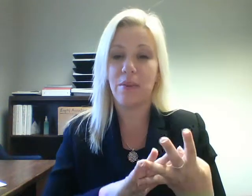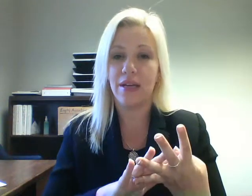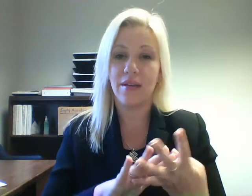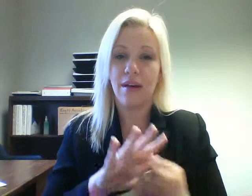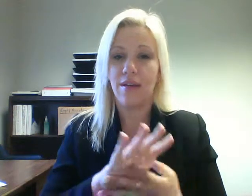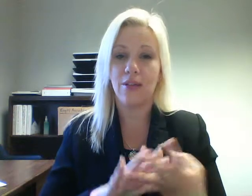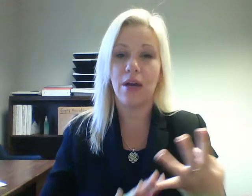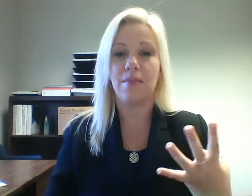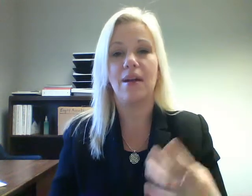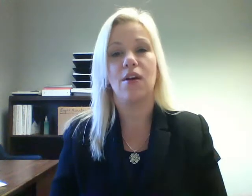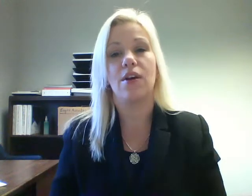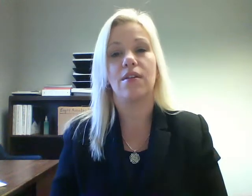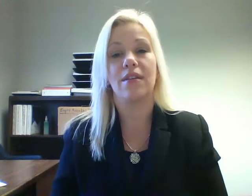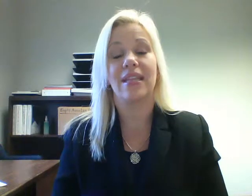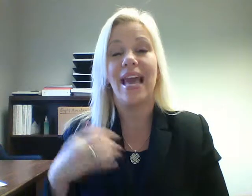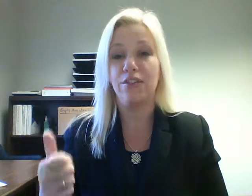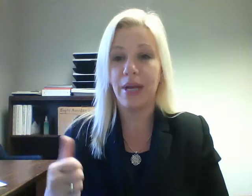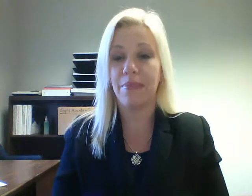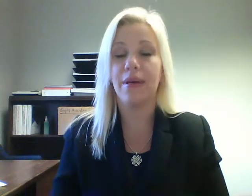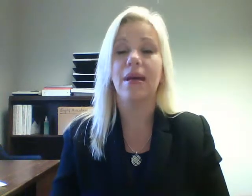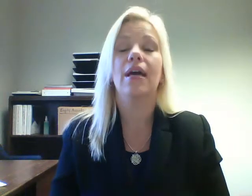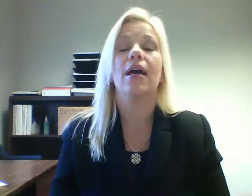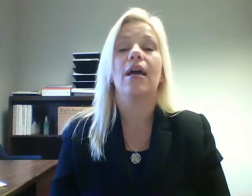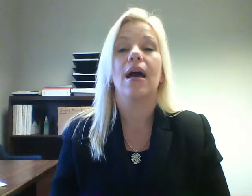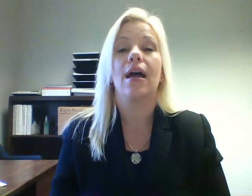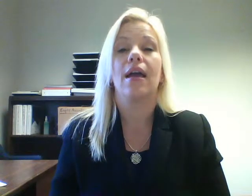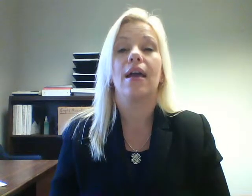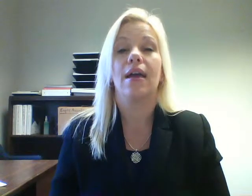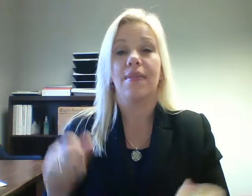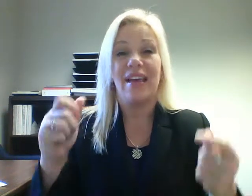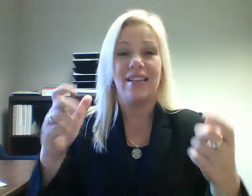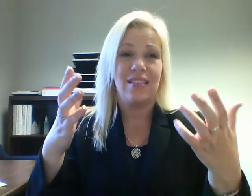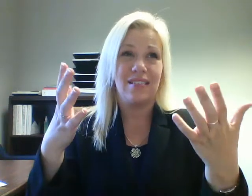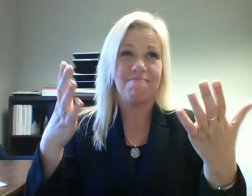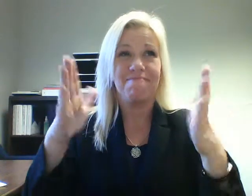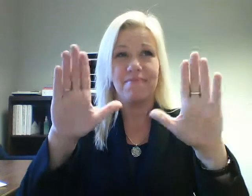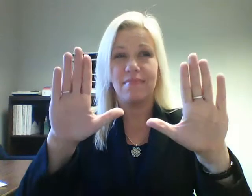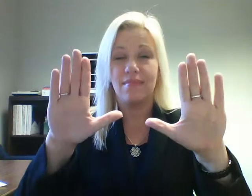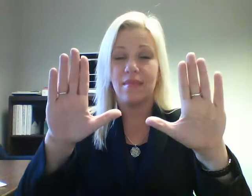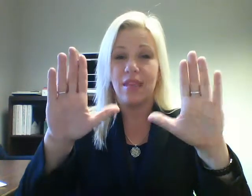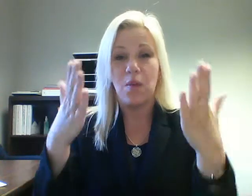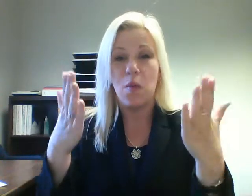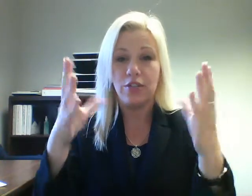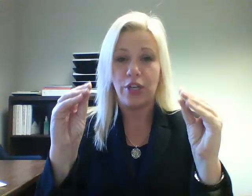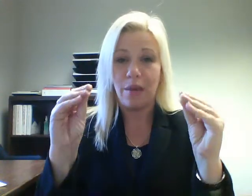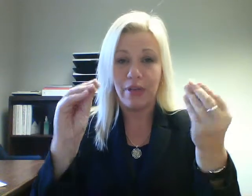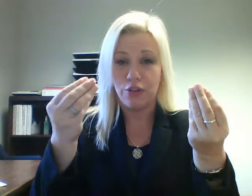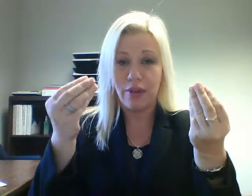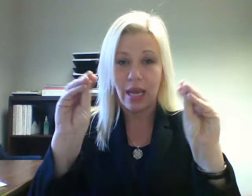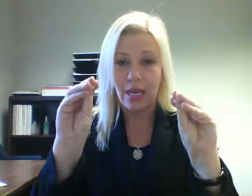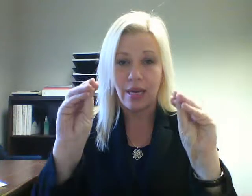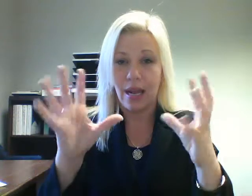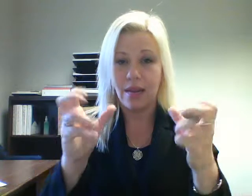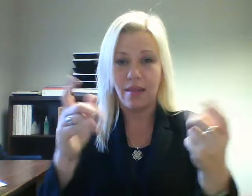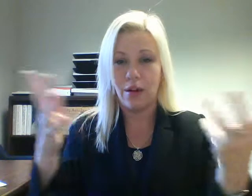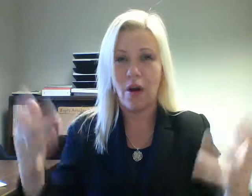everybody talks about are the hand shape, and that's like what shape is your hand in, and there are